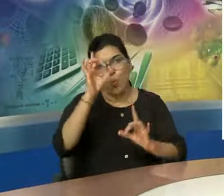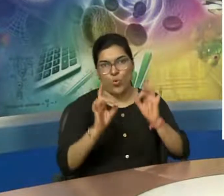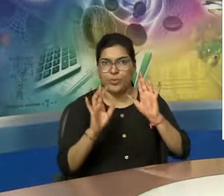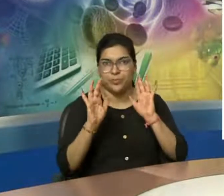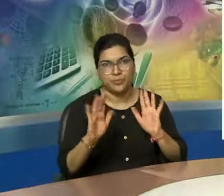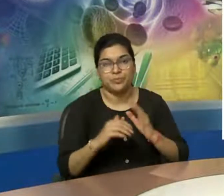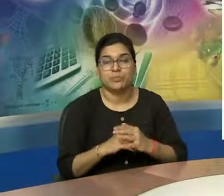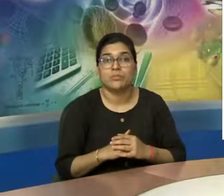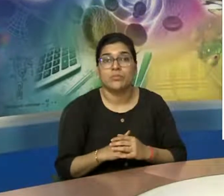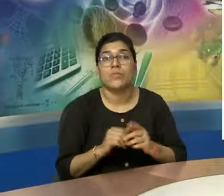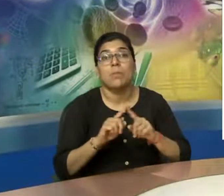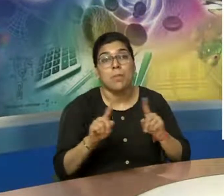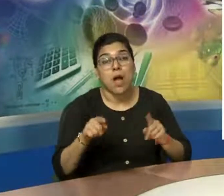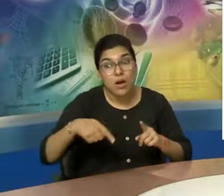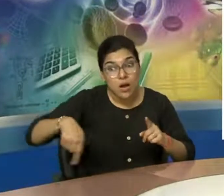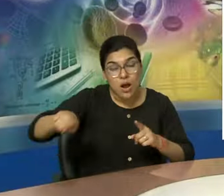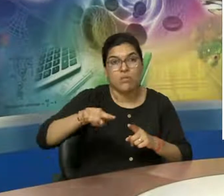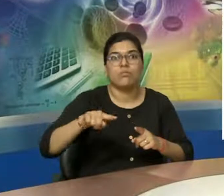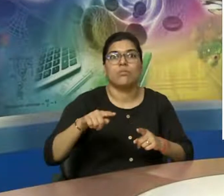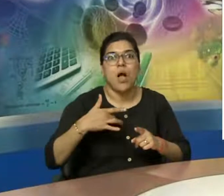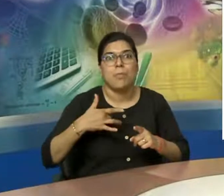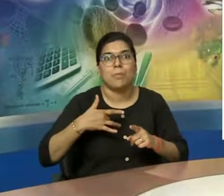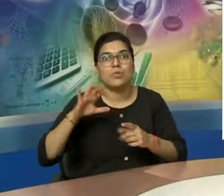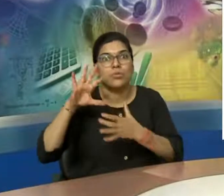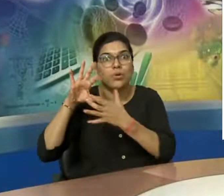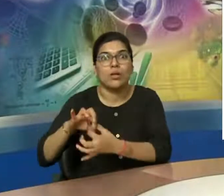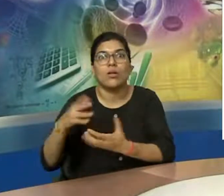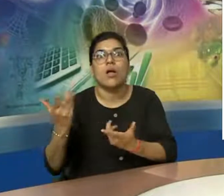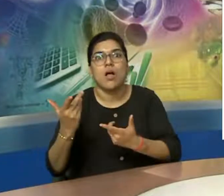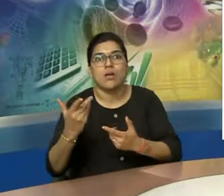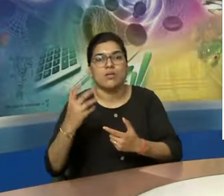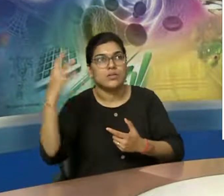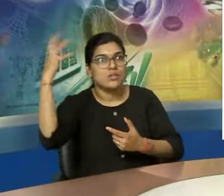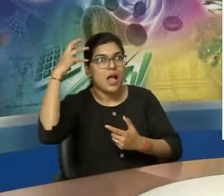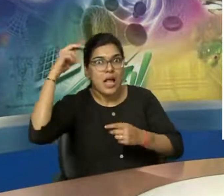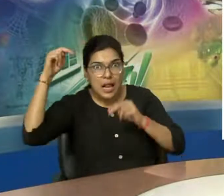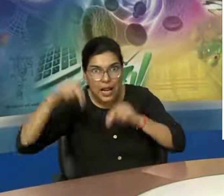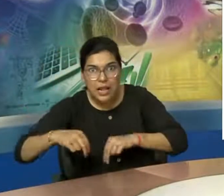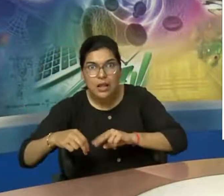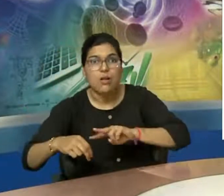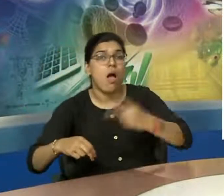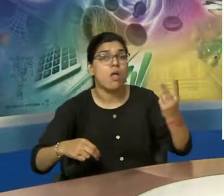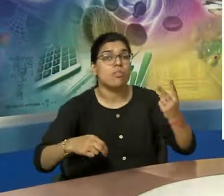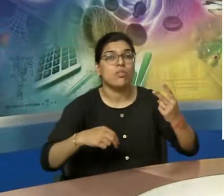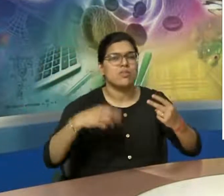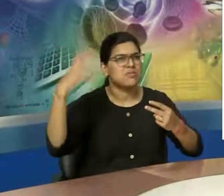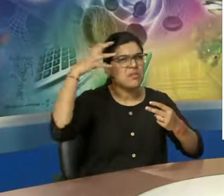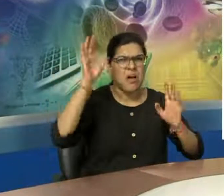very tall, some are not that much tall, some are thorny, some